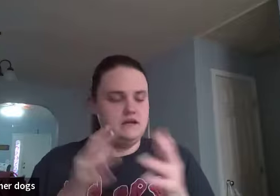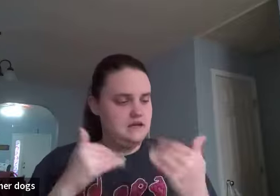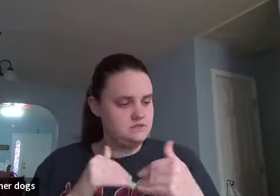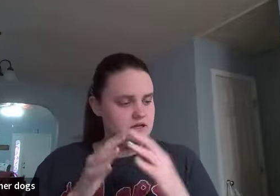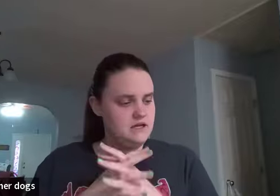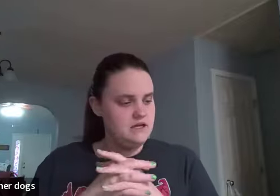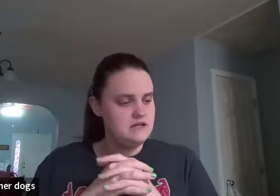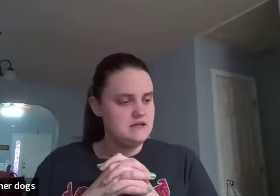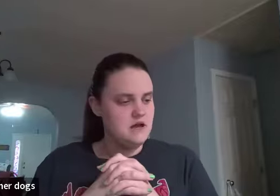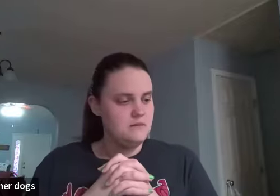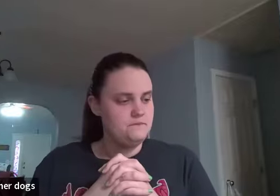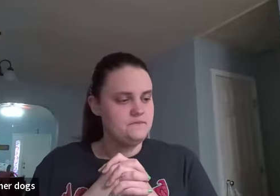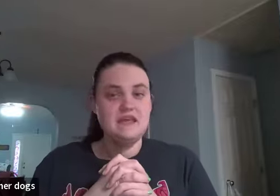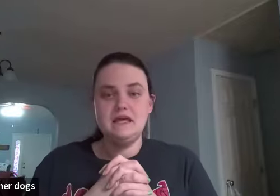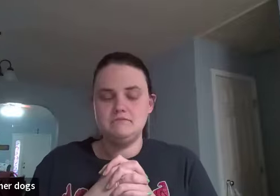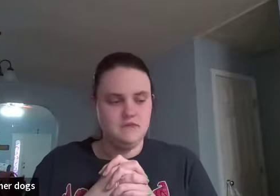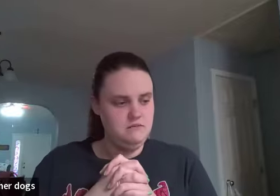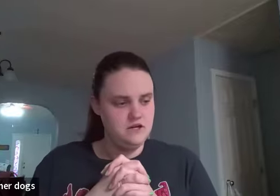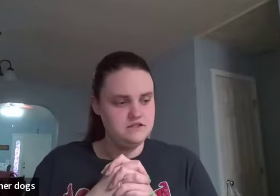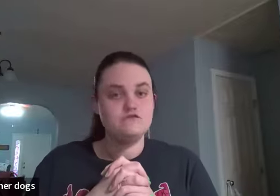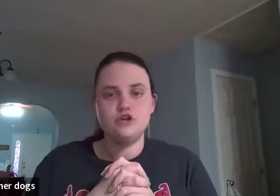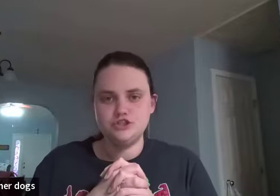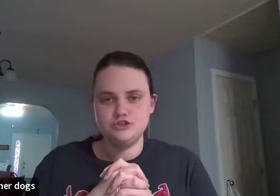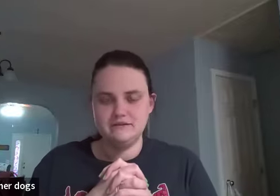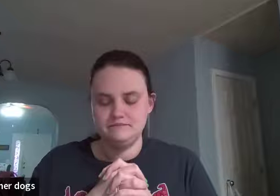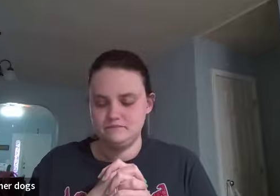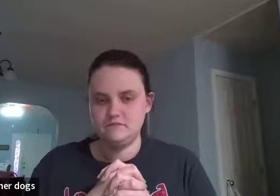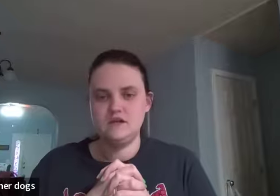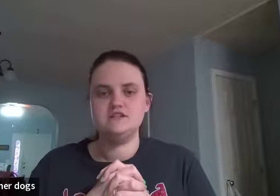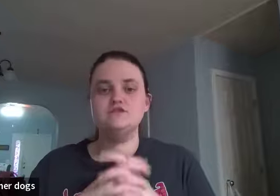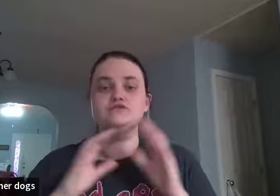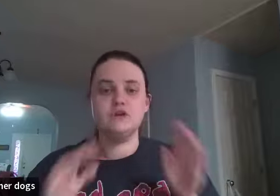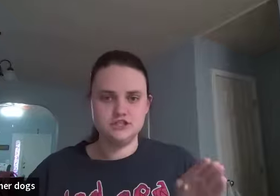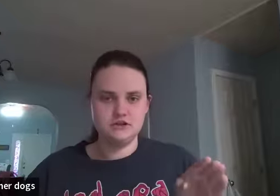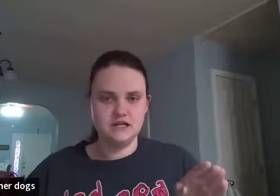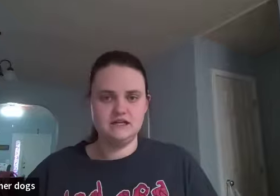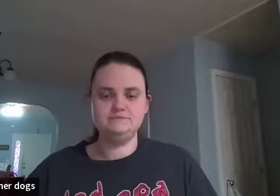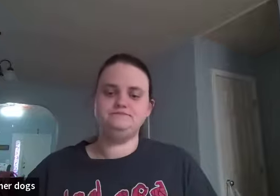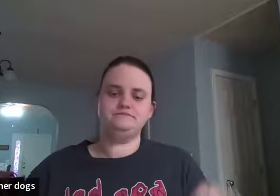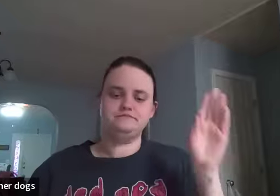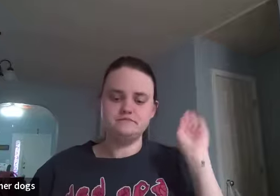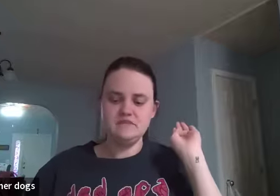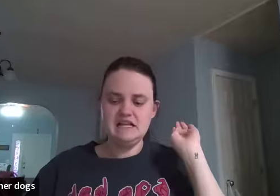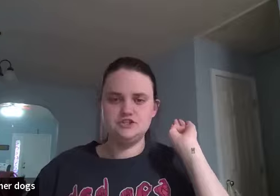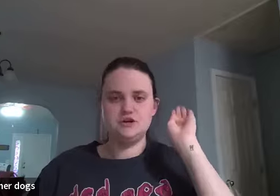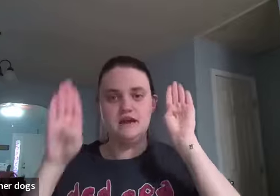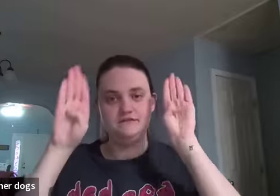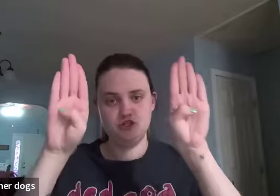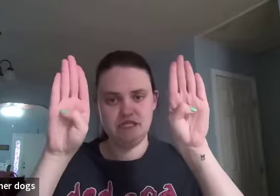Another one. Next one is not embarrassed, frustrated. Okay, so frustrated means you're gonna have two